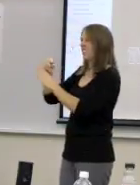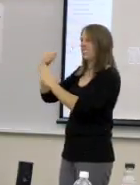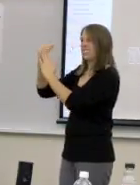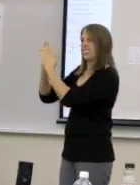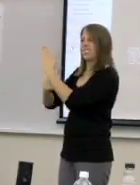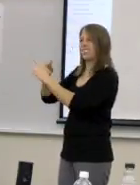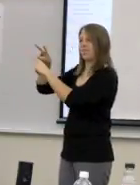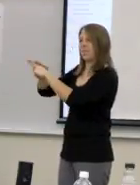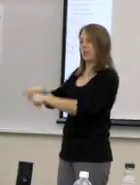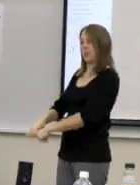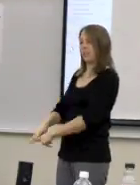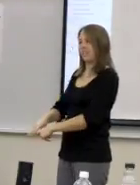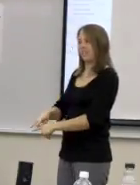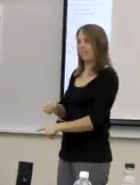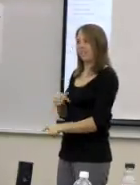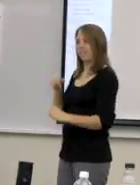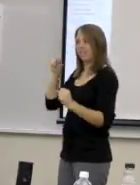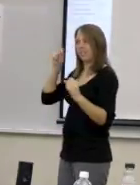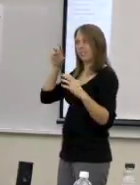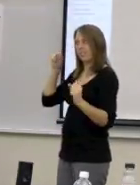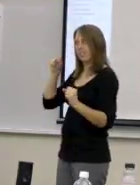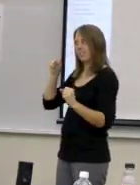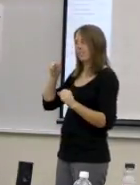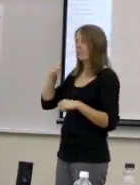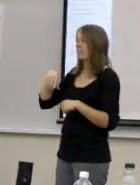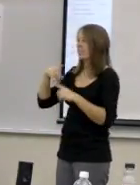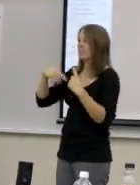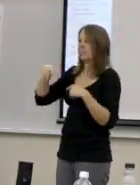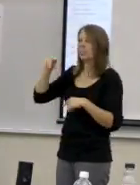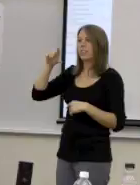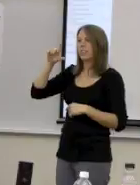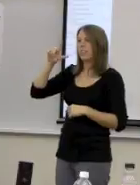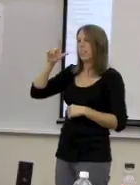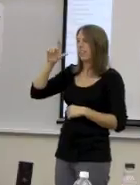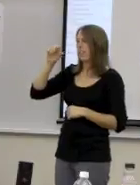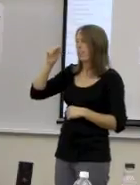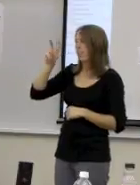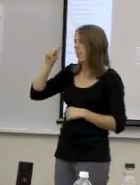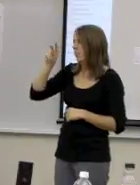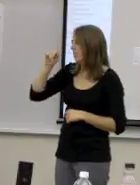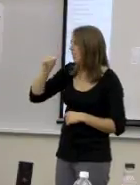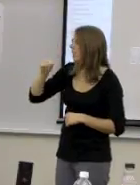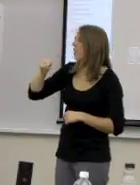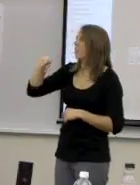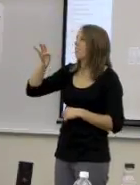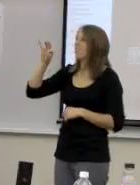Oh my goodness. How to do labia and fisting and